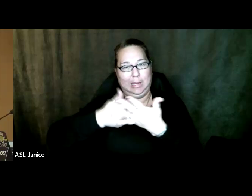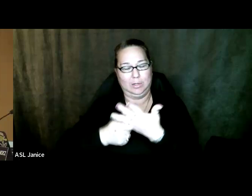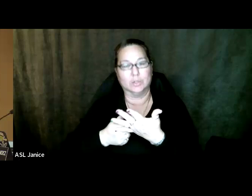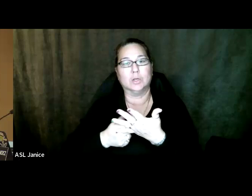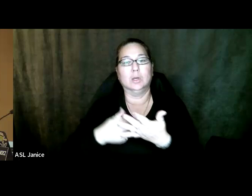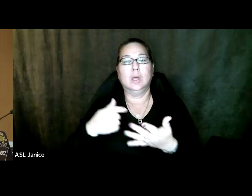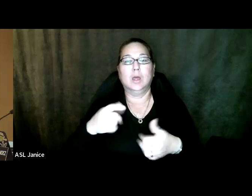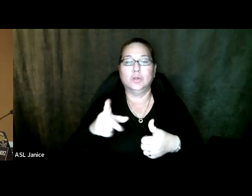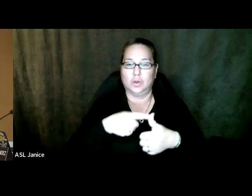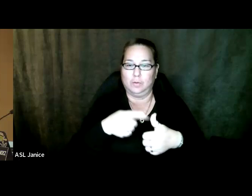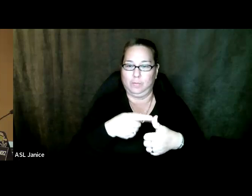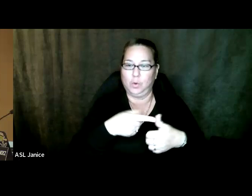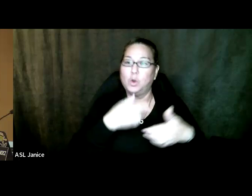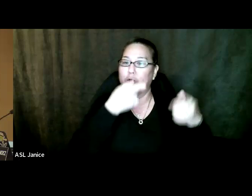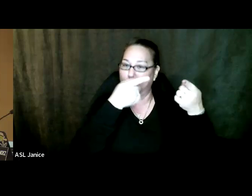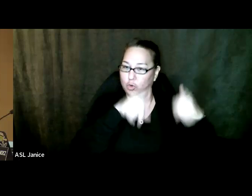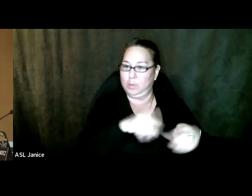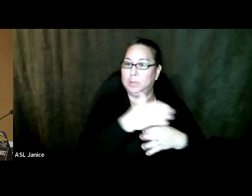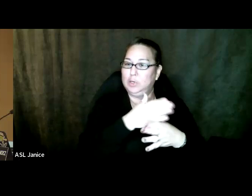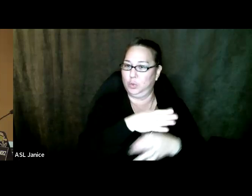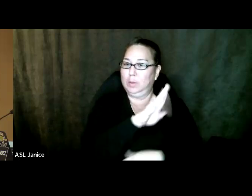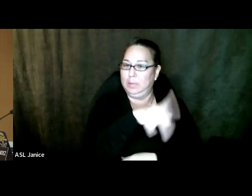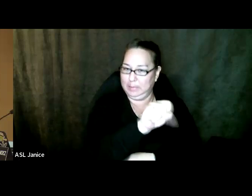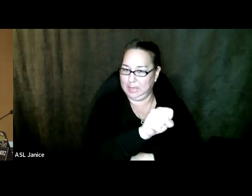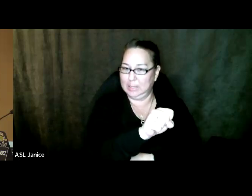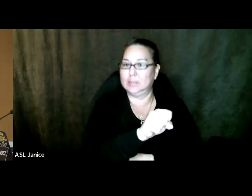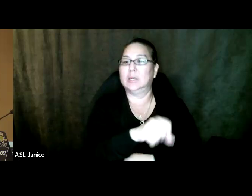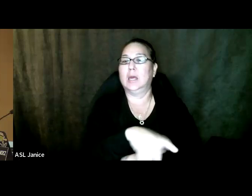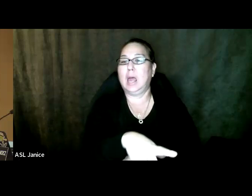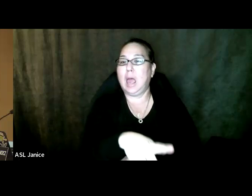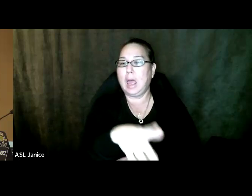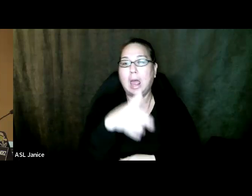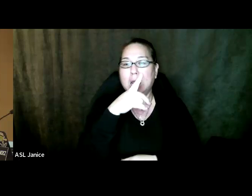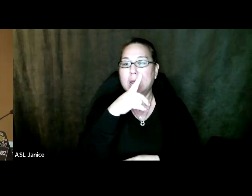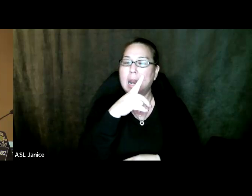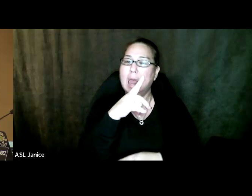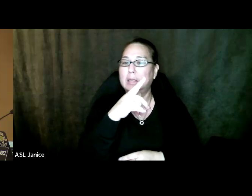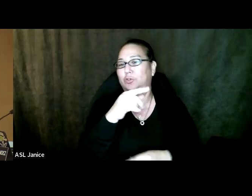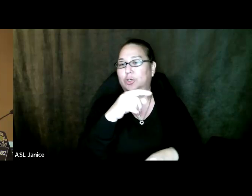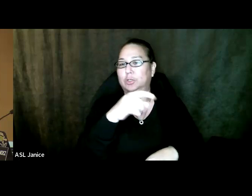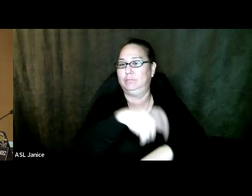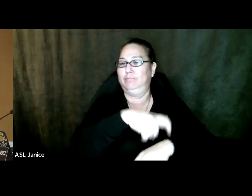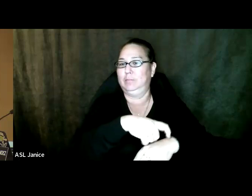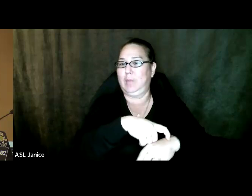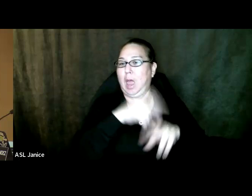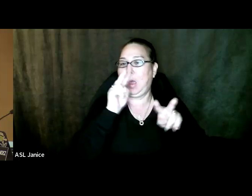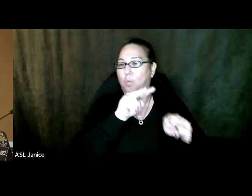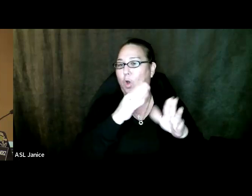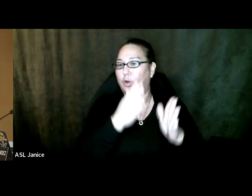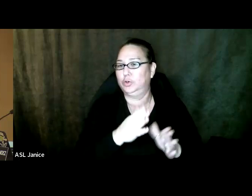approve the memorandum of agreement between the Boston School Committee and the lunch hour monitors for the period of September